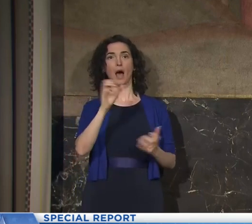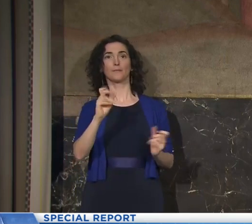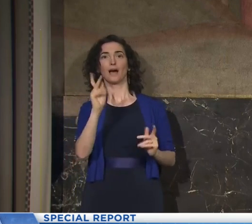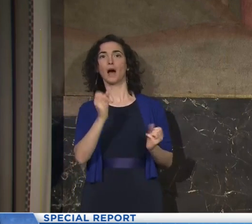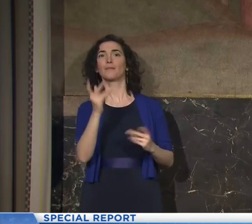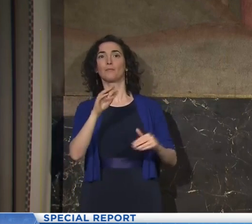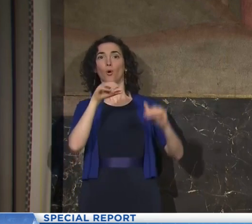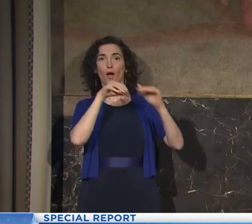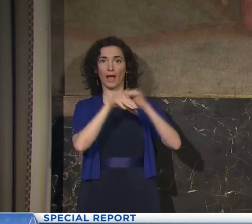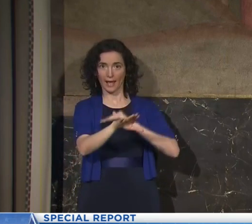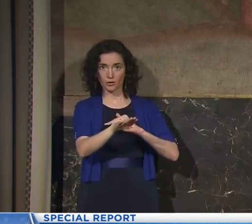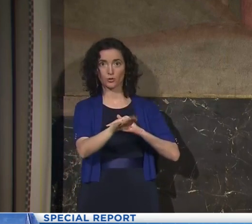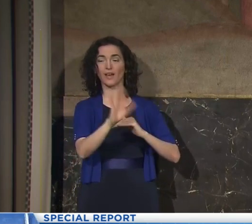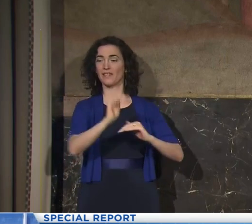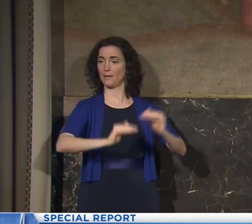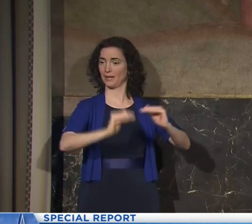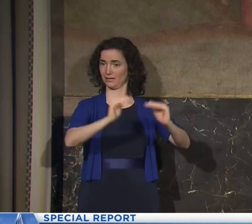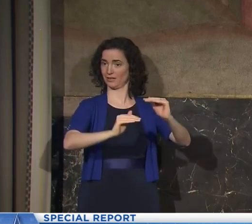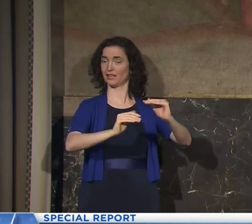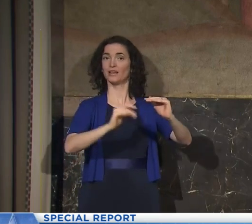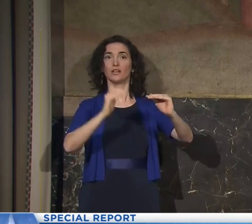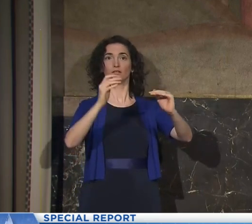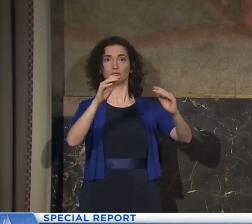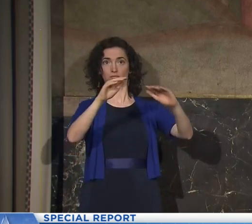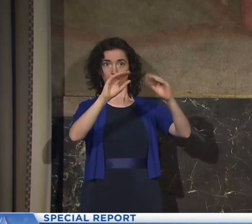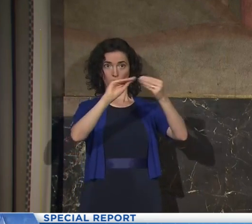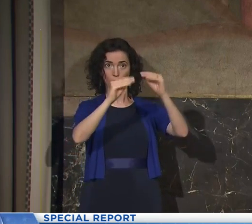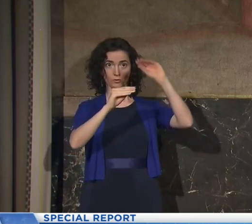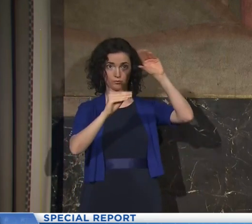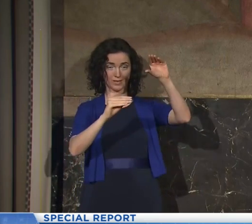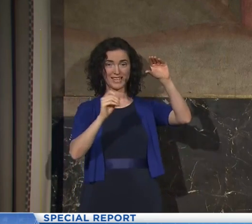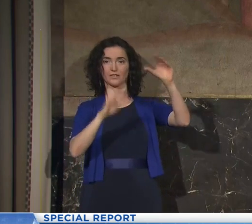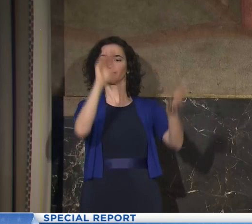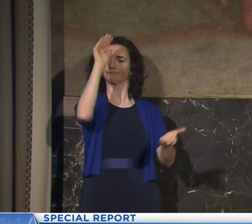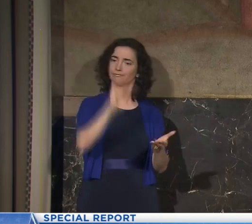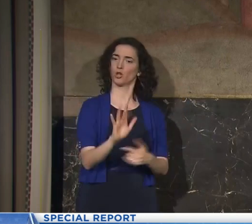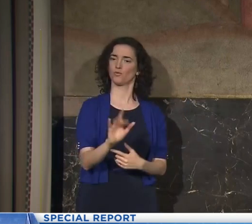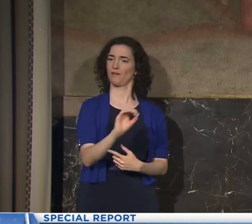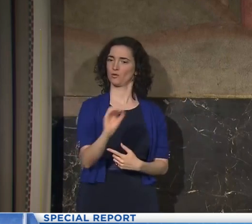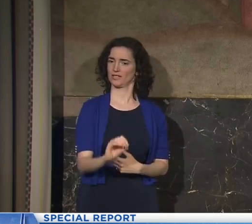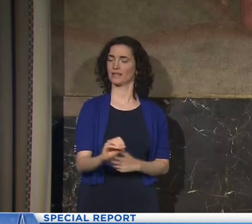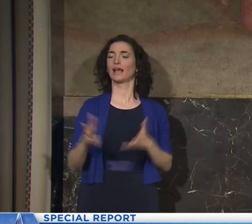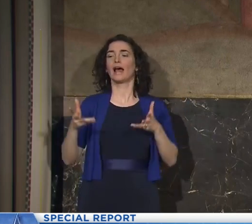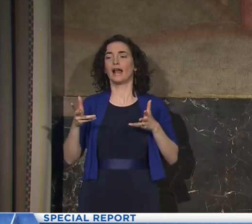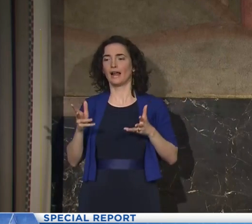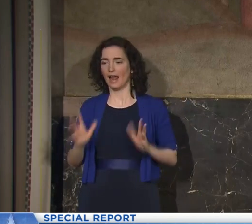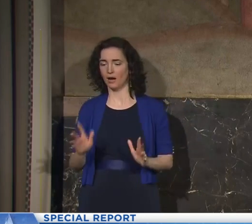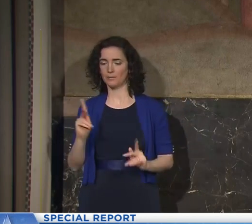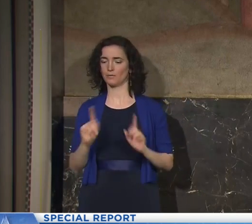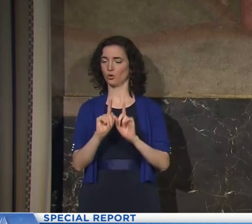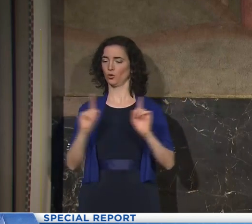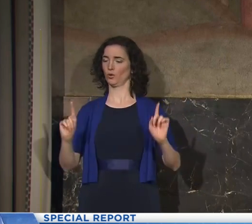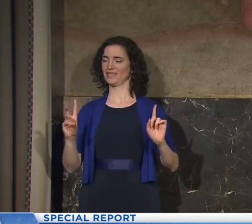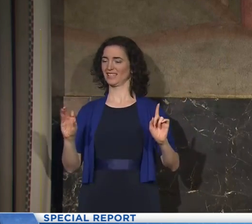6 feet between people and 10 feet between tables. We're still going to encourage you